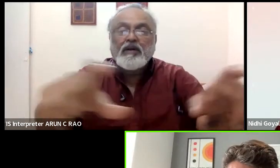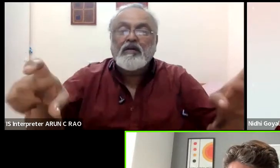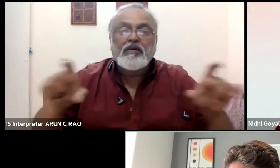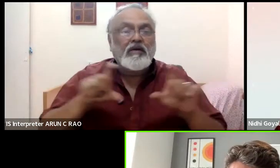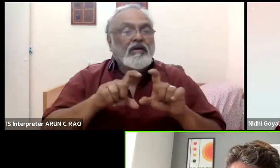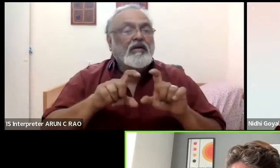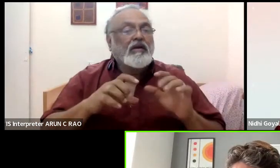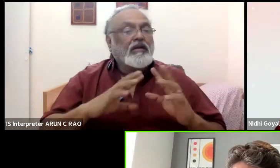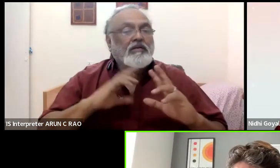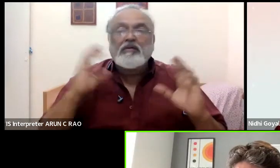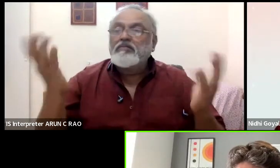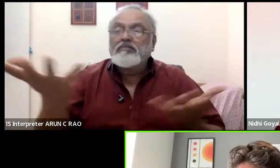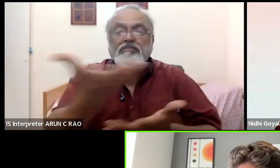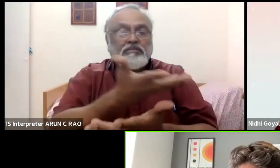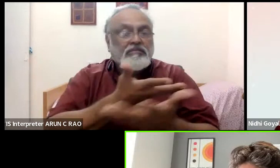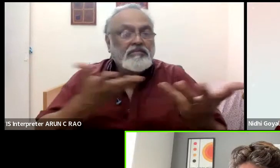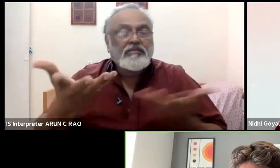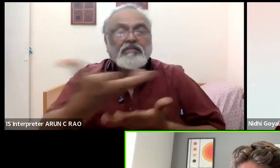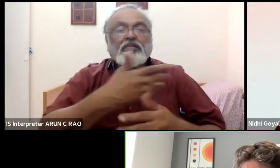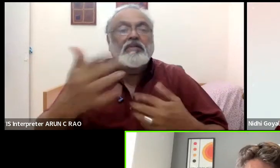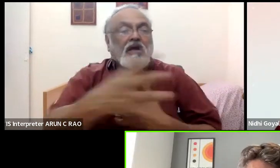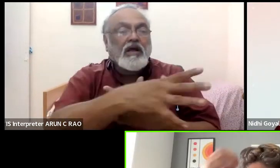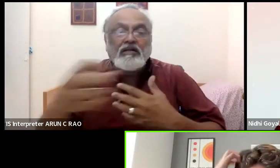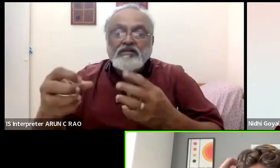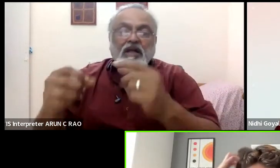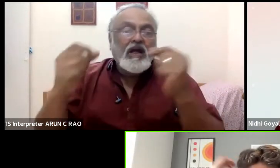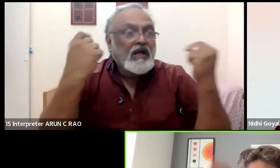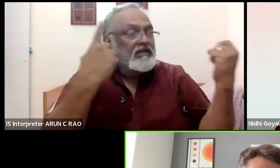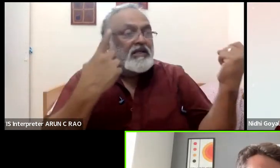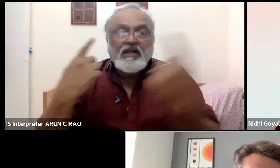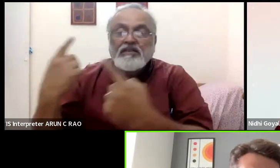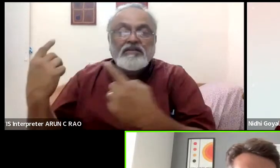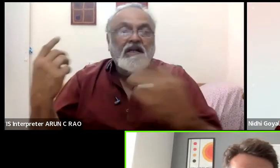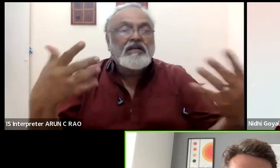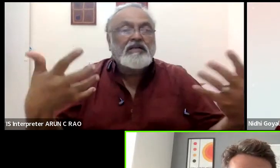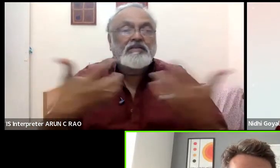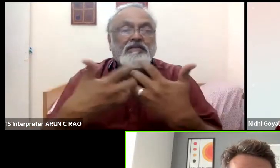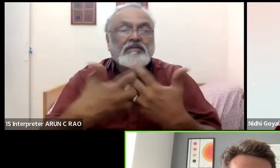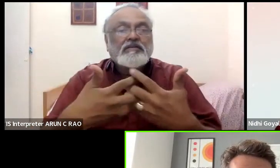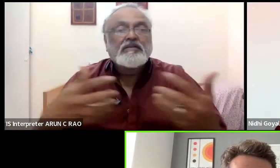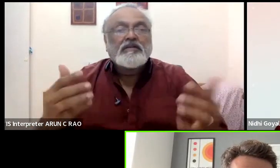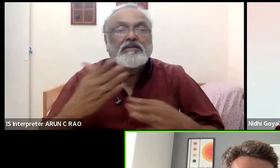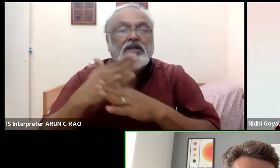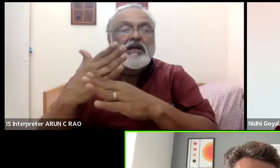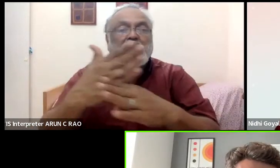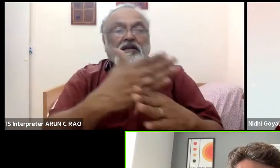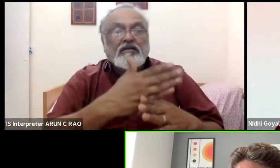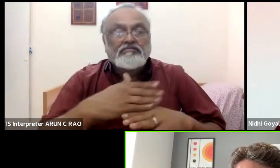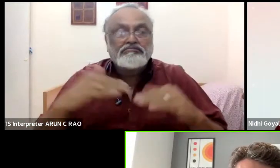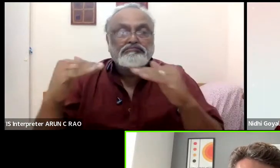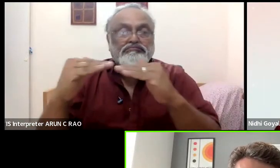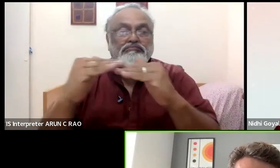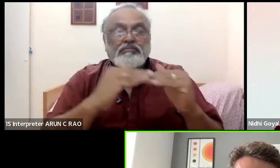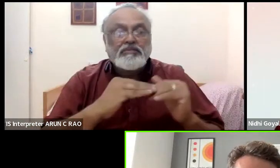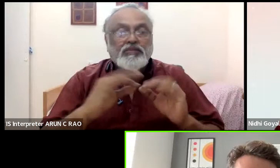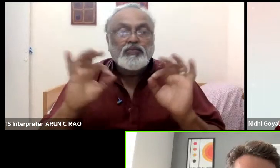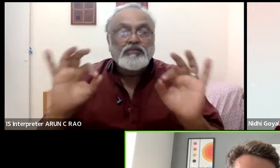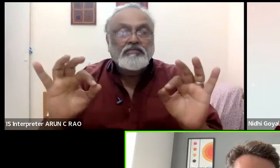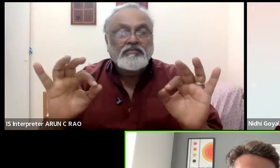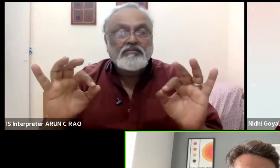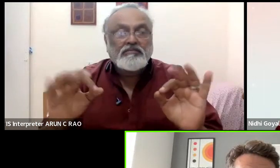made in urban development plans. So thank you very much. Great. I'd just like to pause a moment